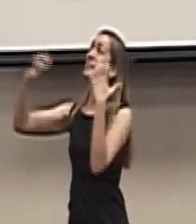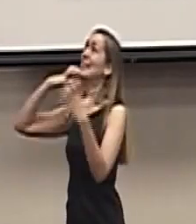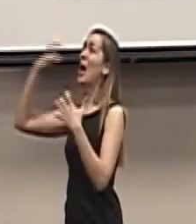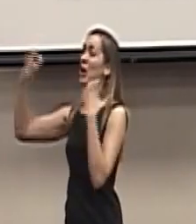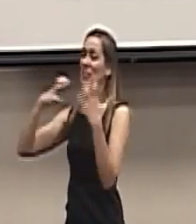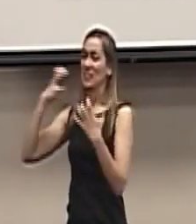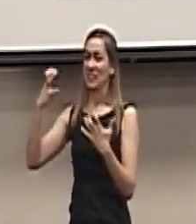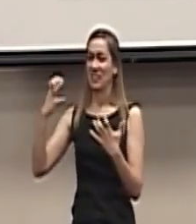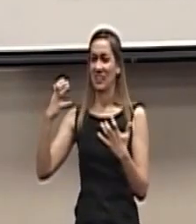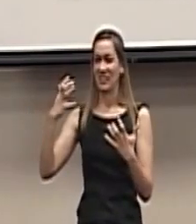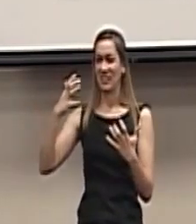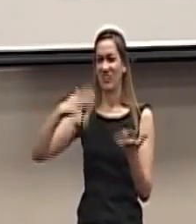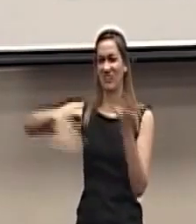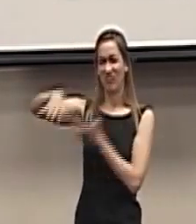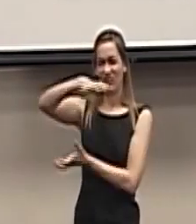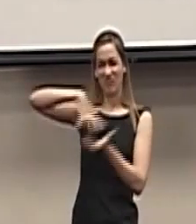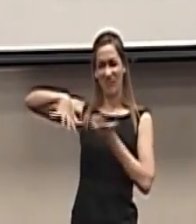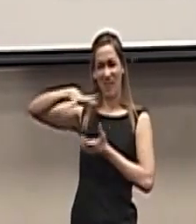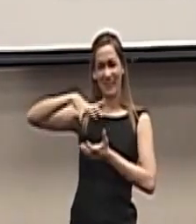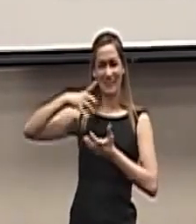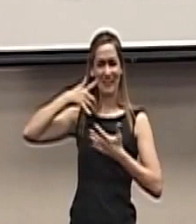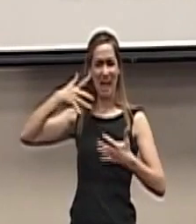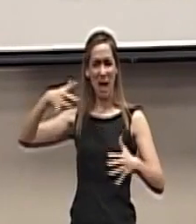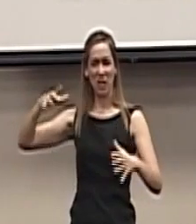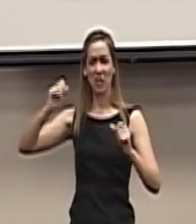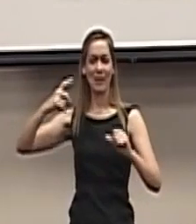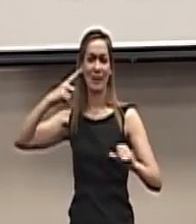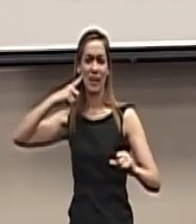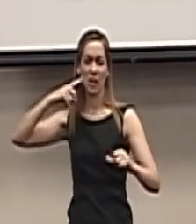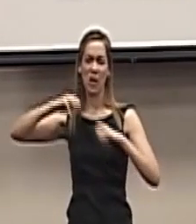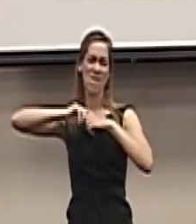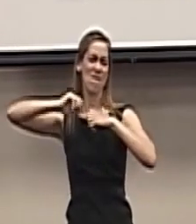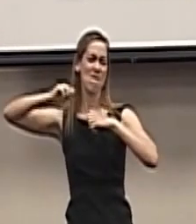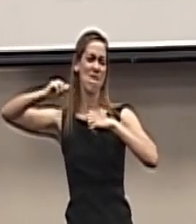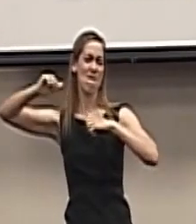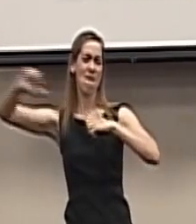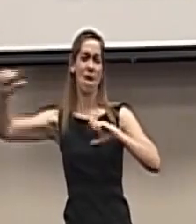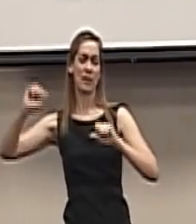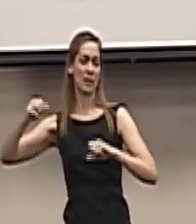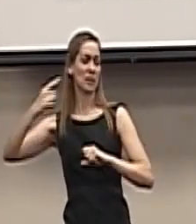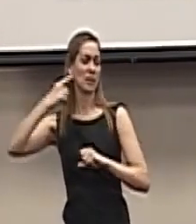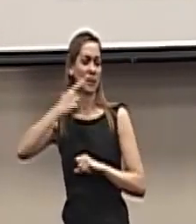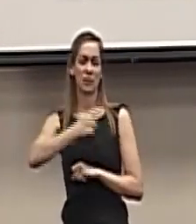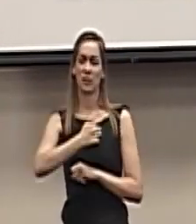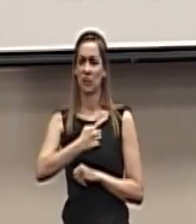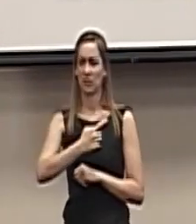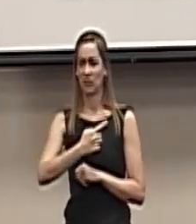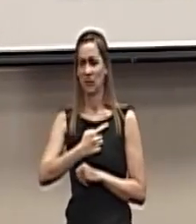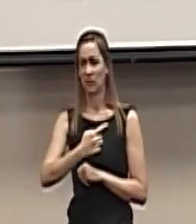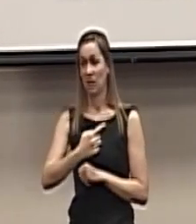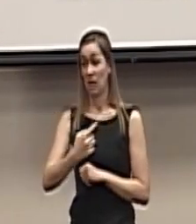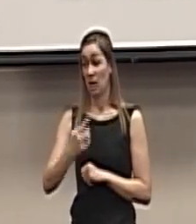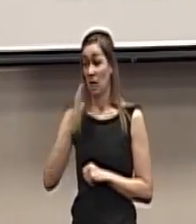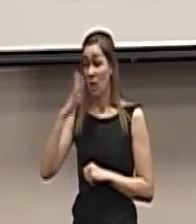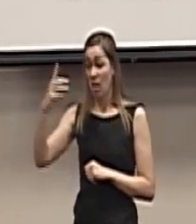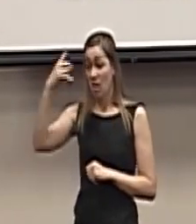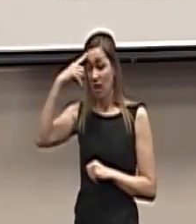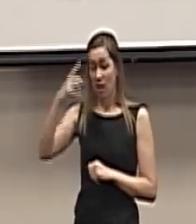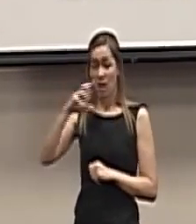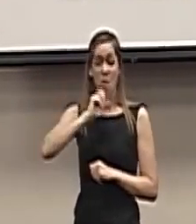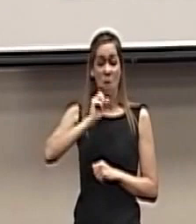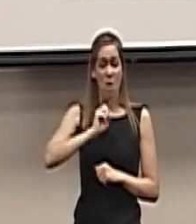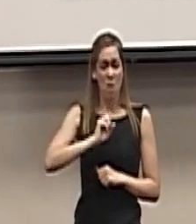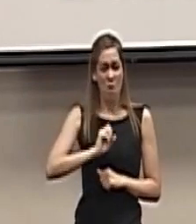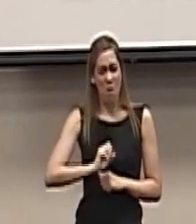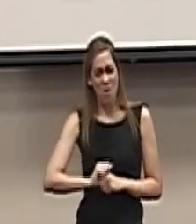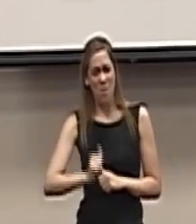and the sound was heard from far away. You would think that the older,